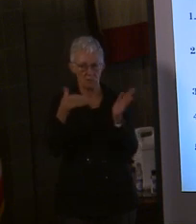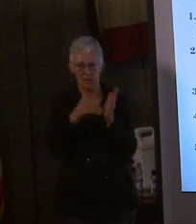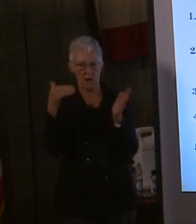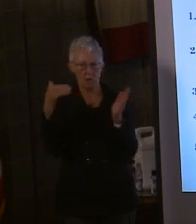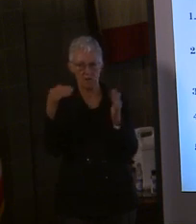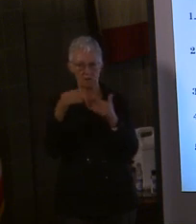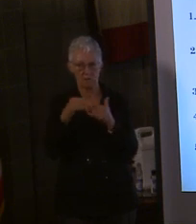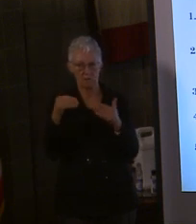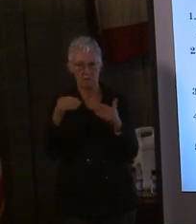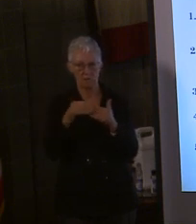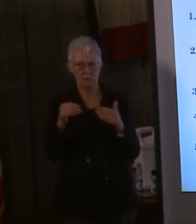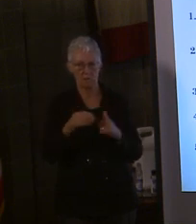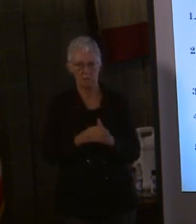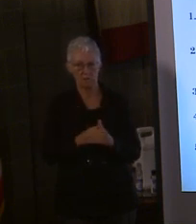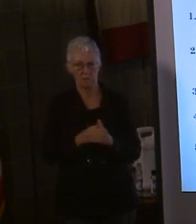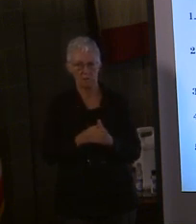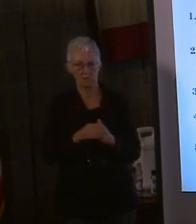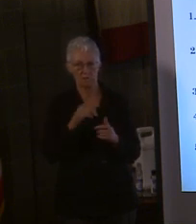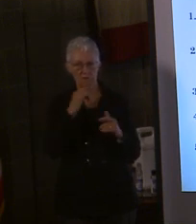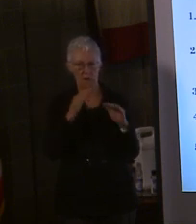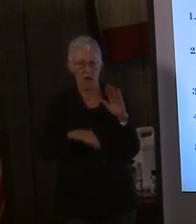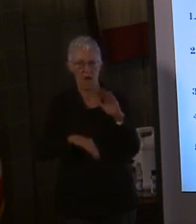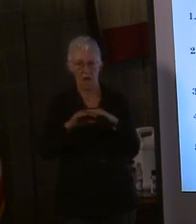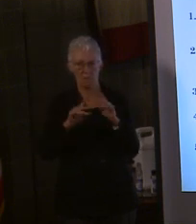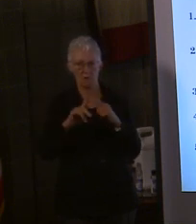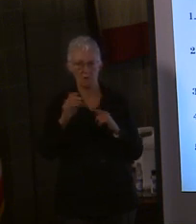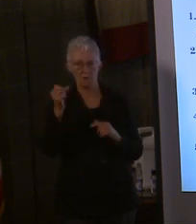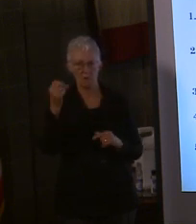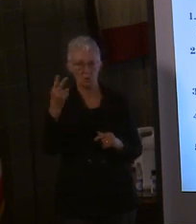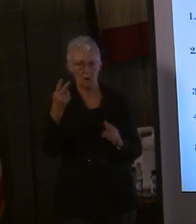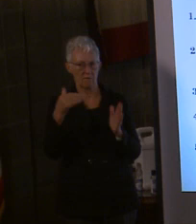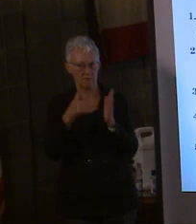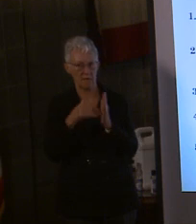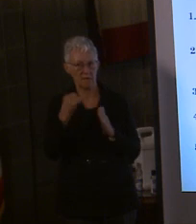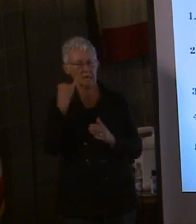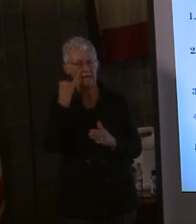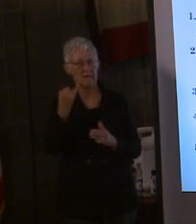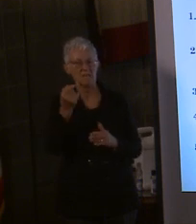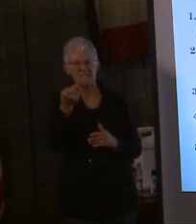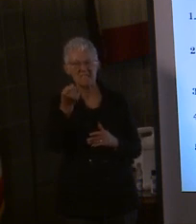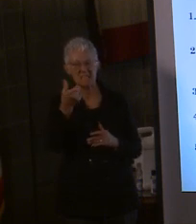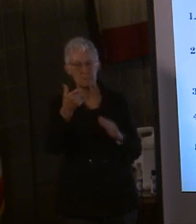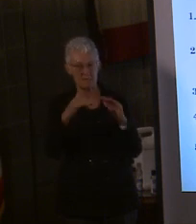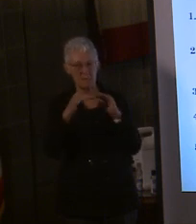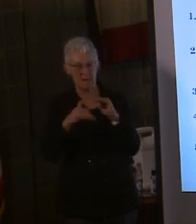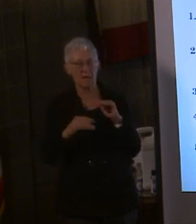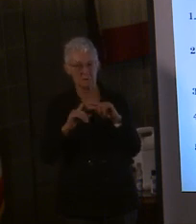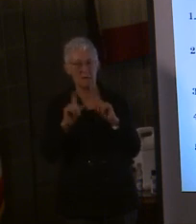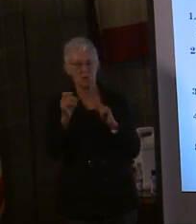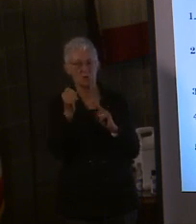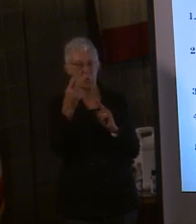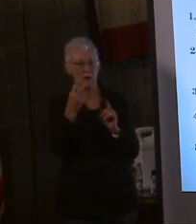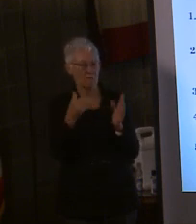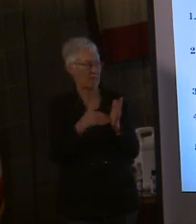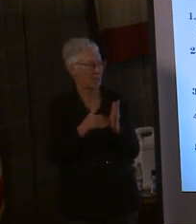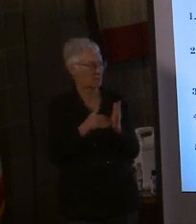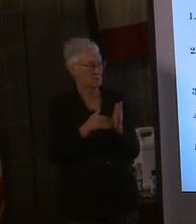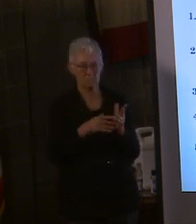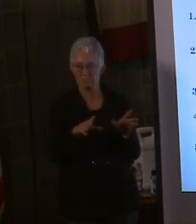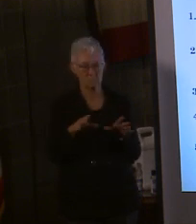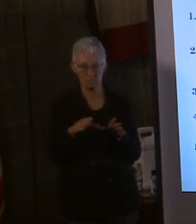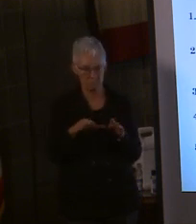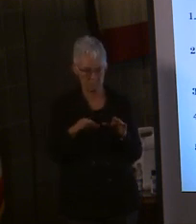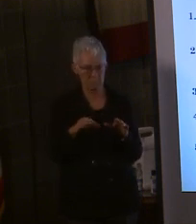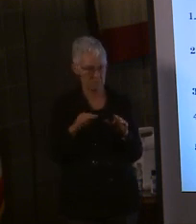$12,000 grant. I think the wording came in at up to 12,000, just in case it's slightly less, but it's $12,000. Yeah, so it's a flat